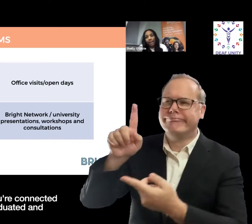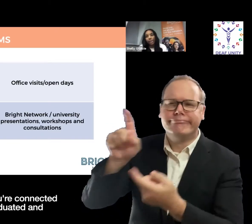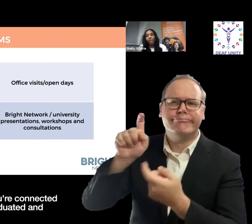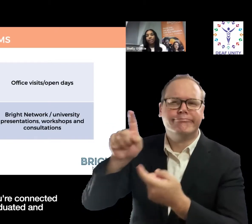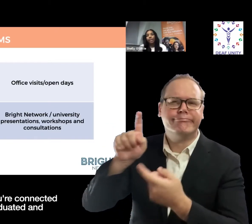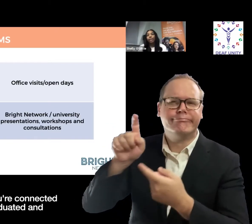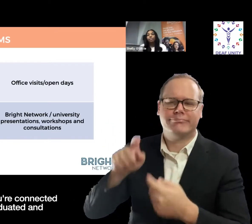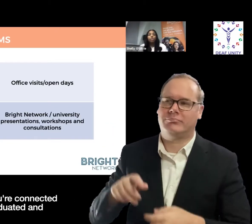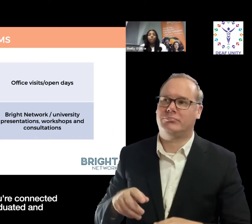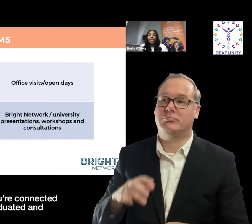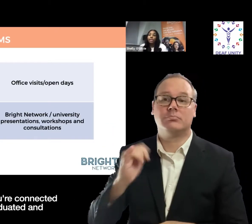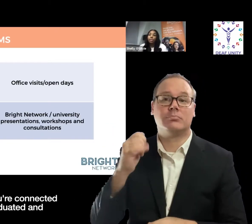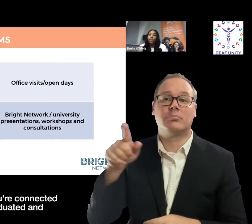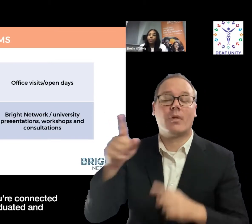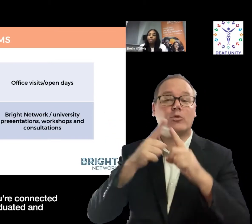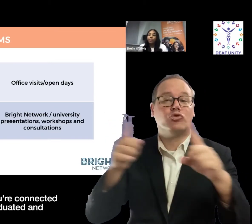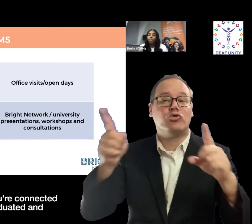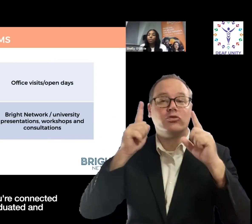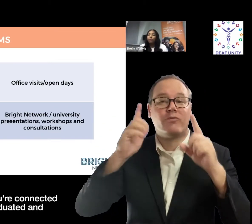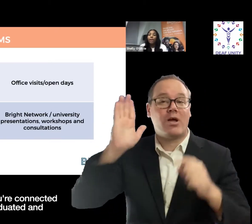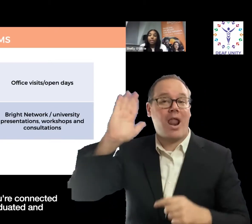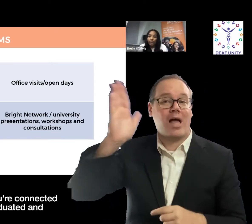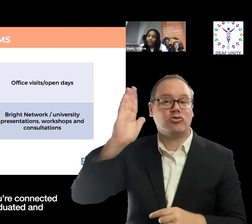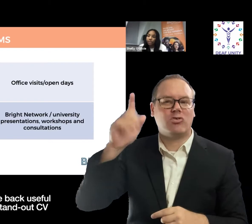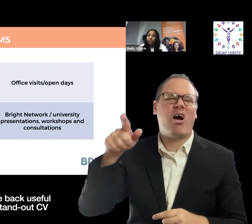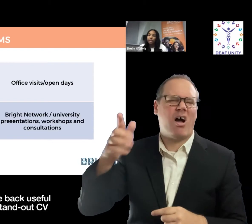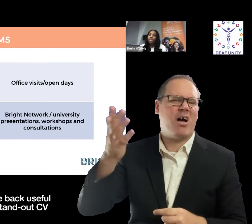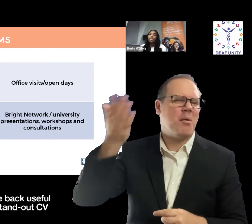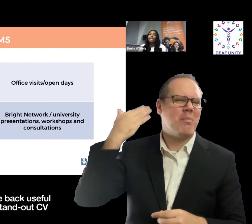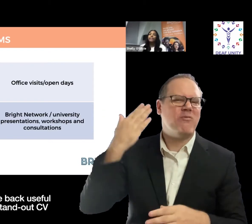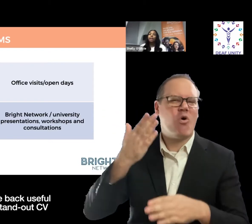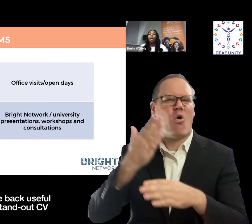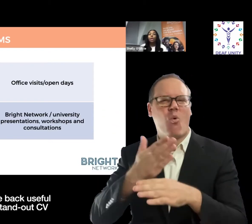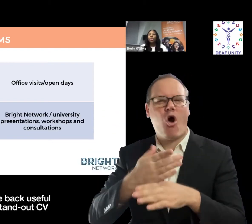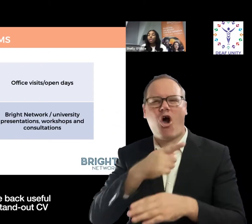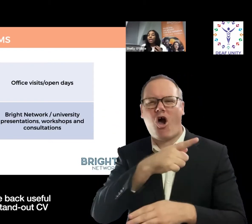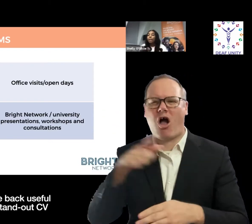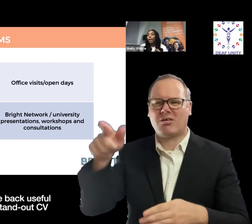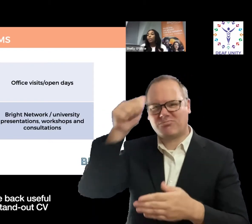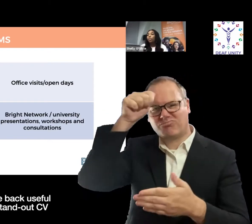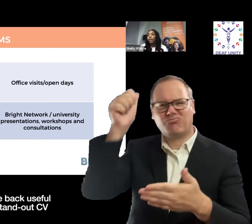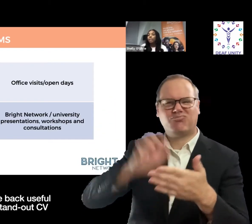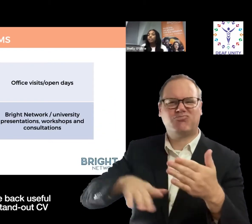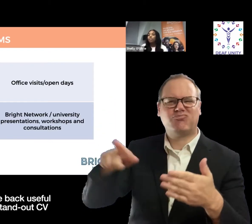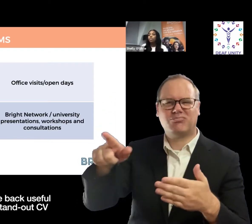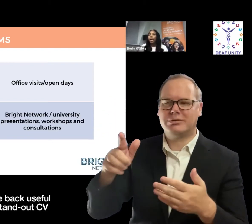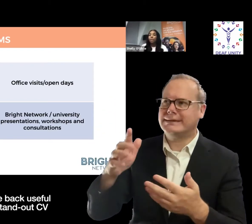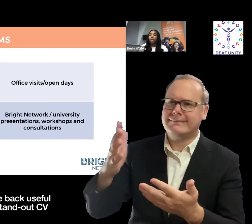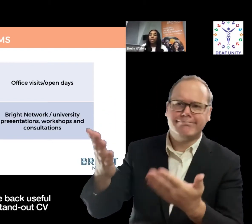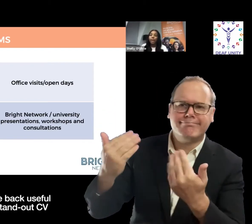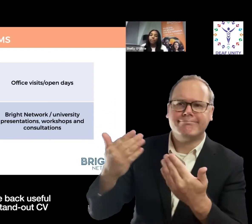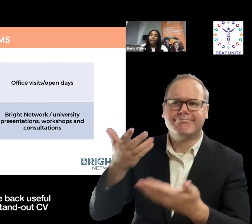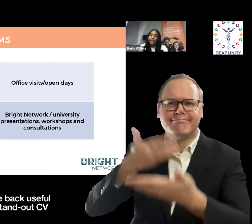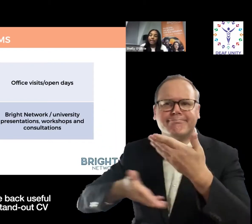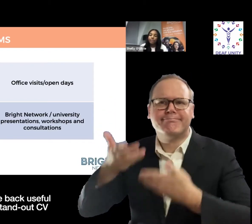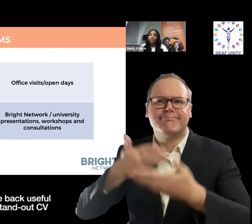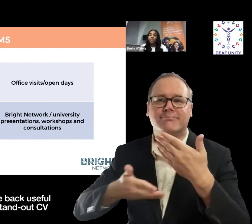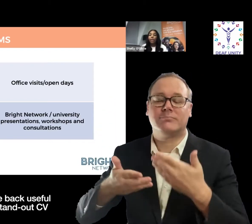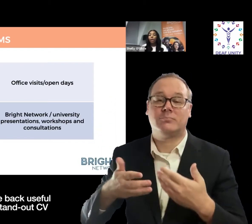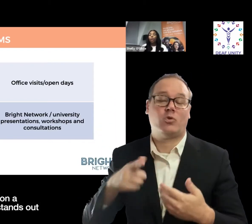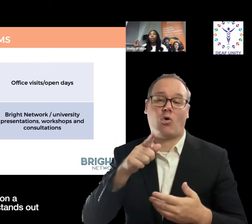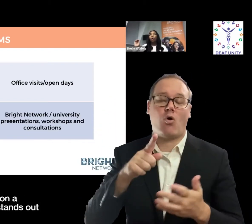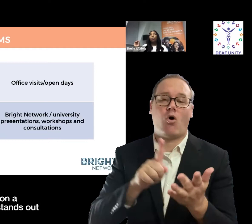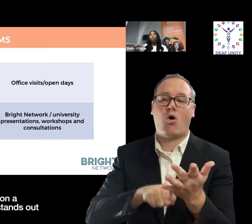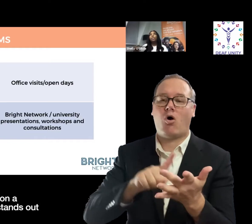LinkedIn connections, and maybe you're connected to a couple of people who've graduated and gone into that sector who can share back useful insights on how to create a really standout